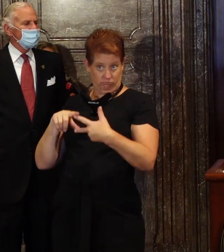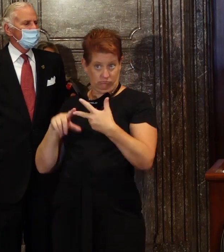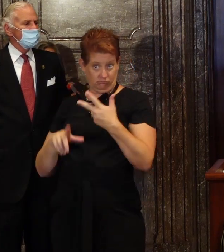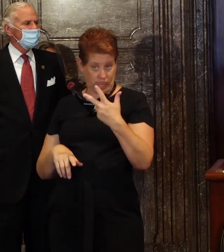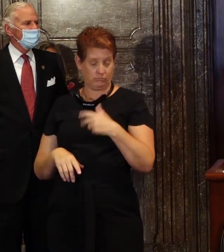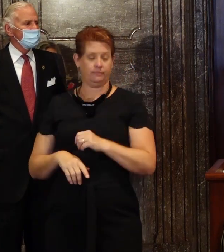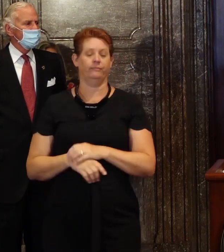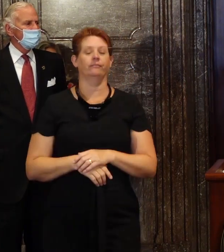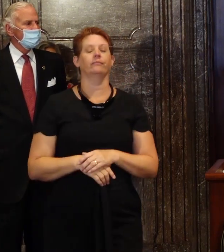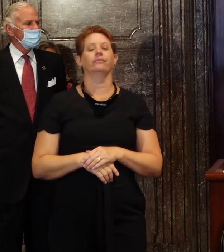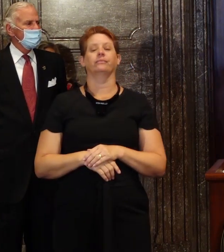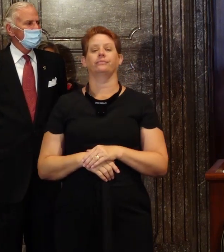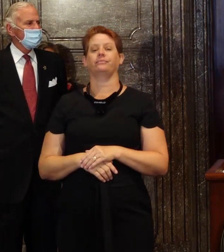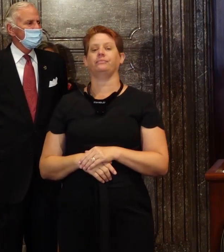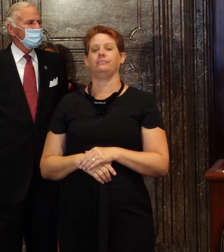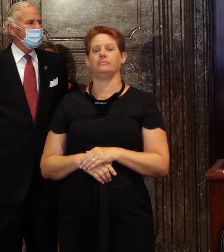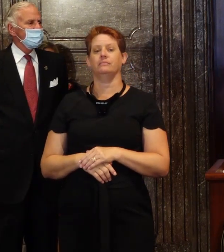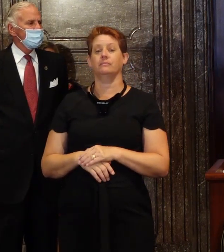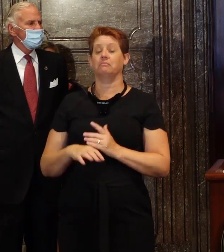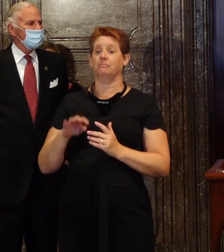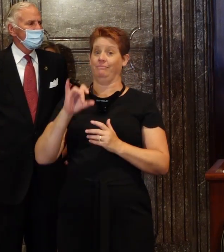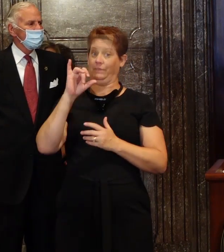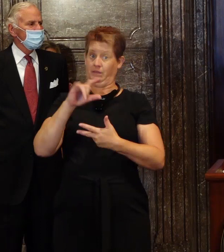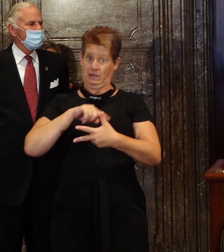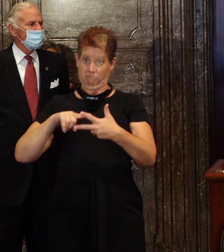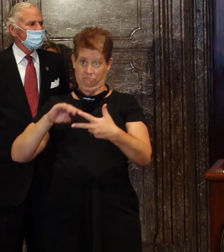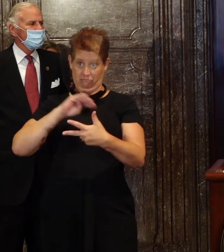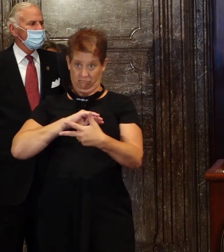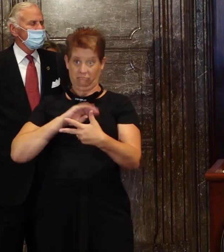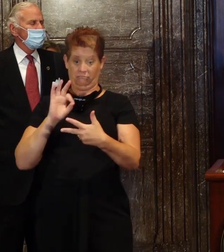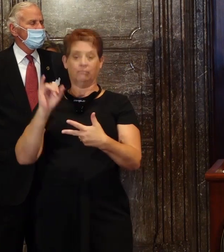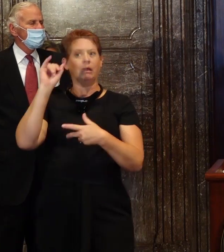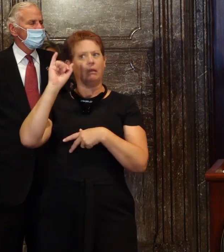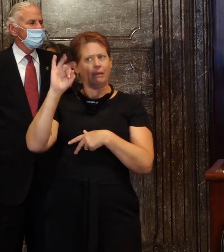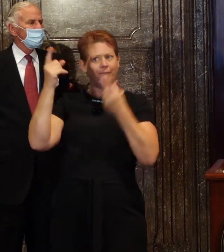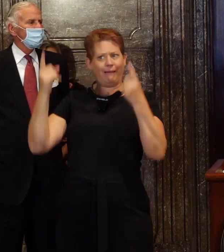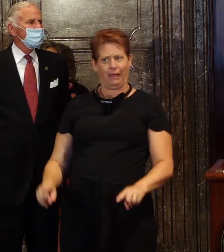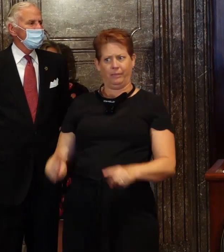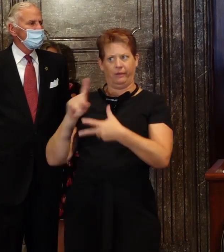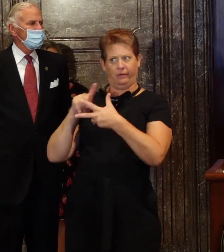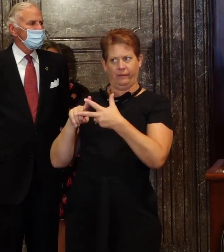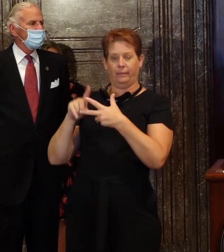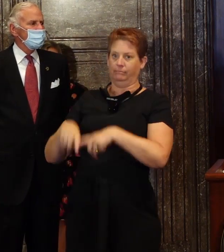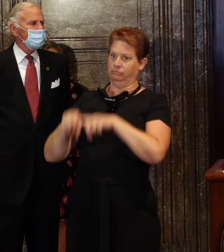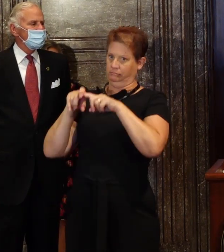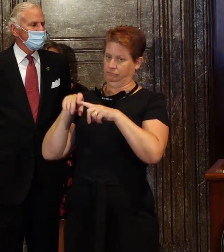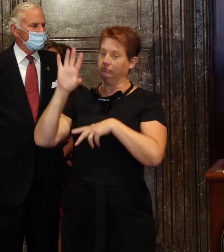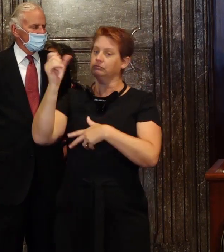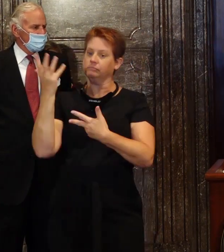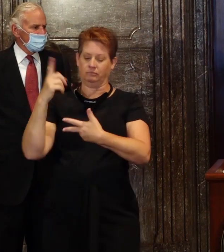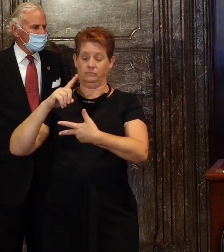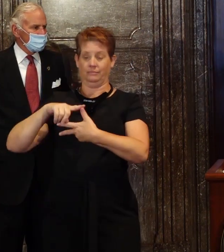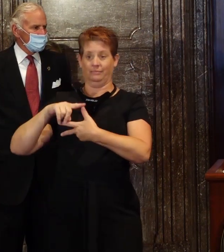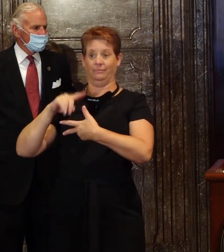There are 3 triggers that could temporarily suspend visitation at a facility. 1, if one or